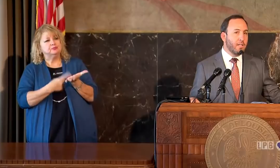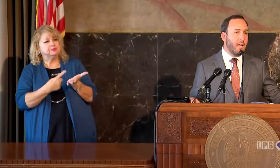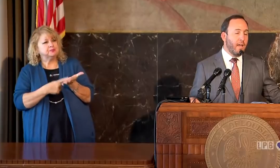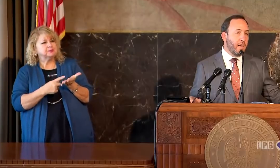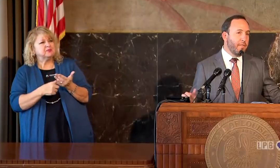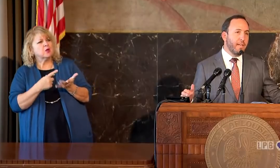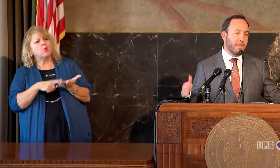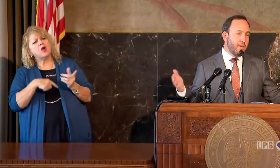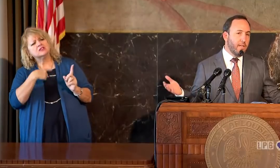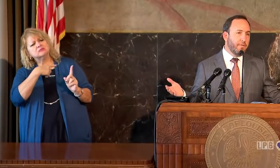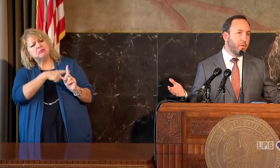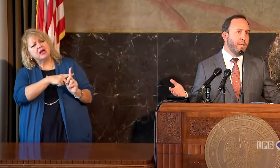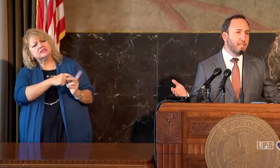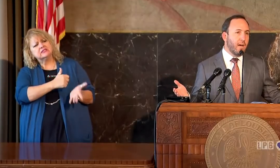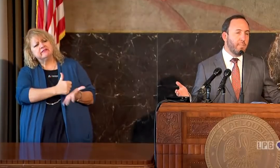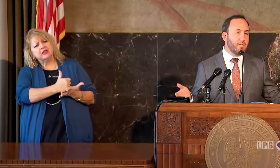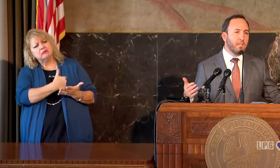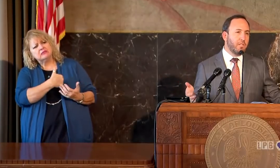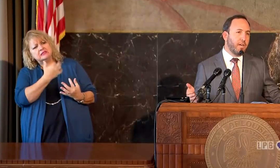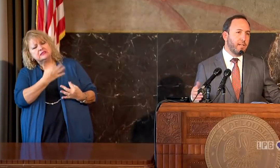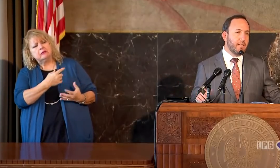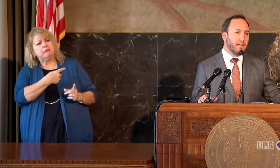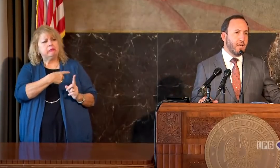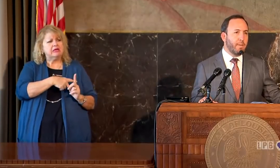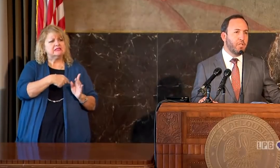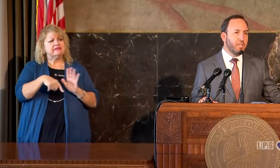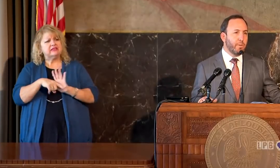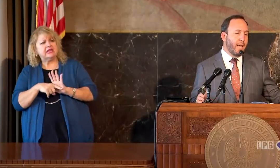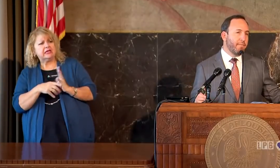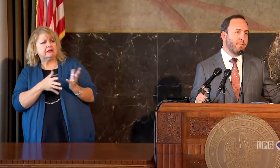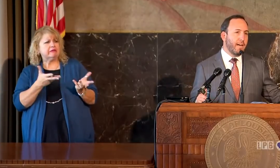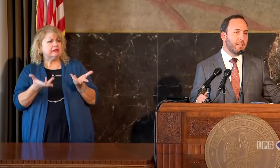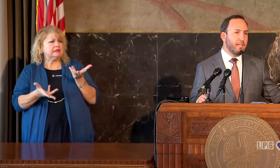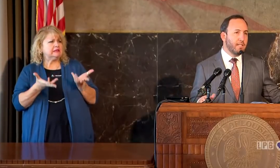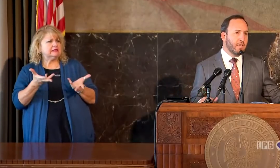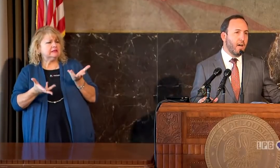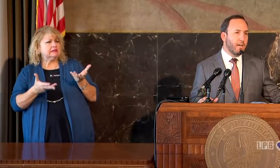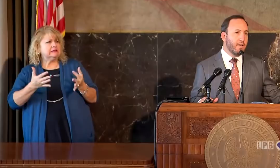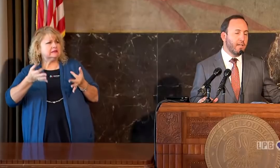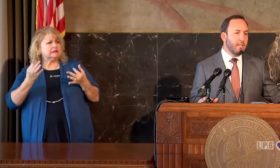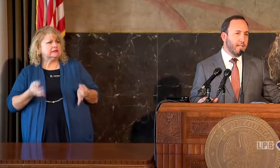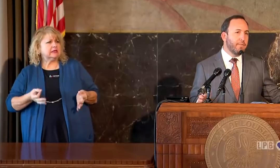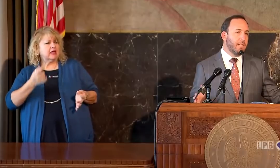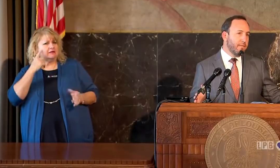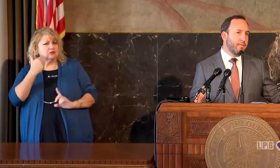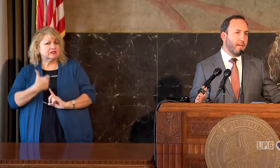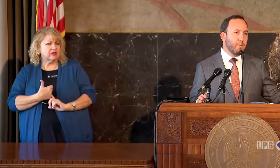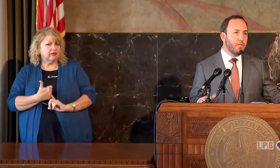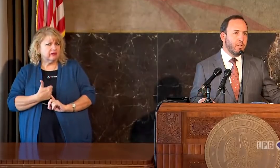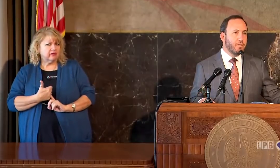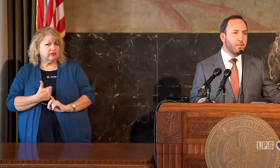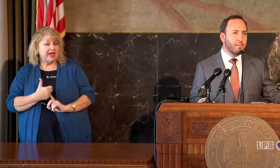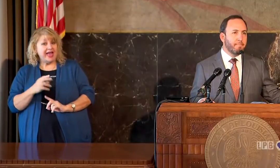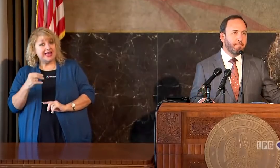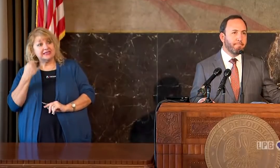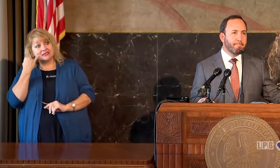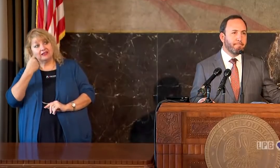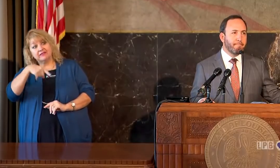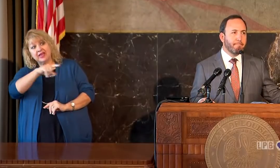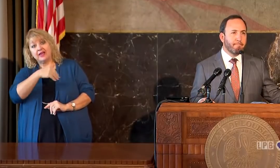and cons. And I think in a few weeks' time, there's a good chance that that pediatrician would have the vaccine in stock to give it if the family